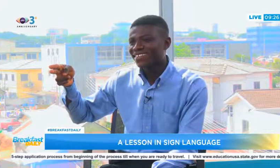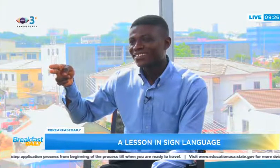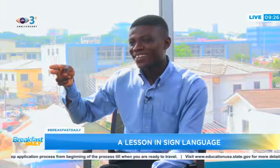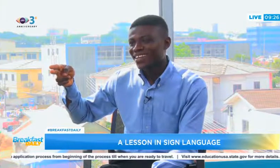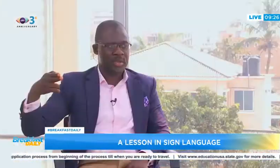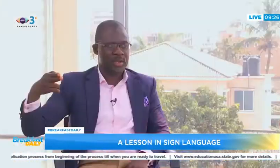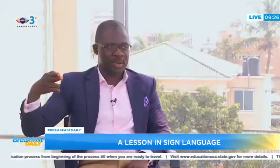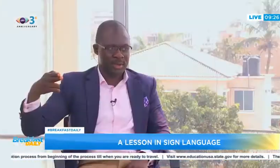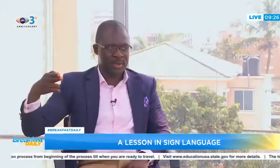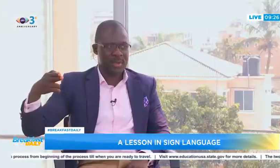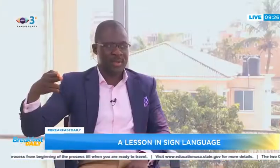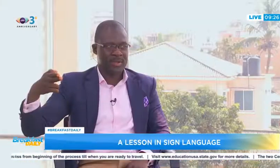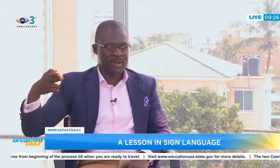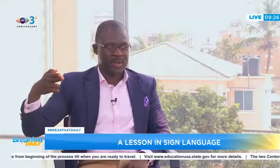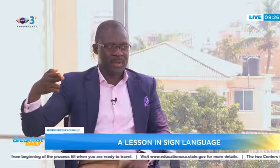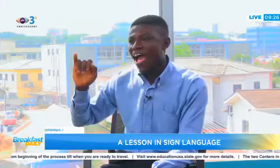H. Yeah. Uh-huh. I.